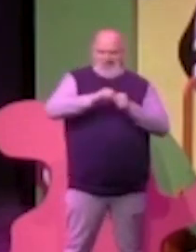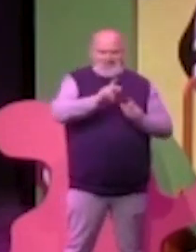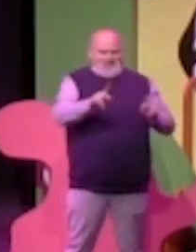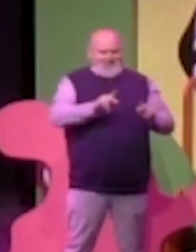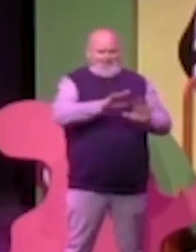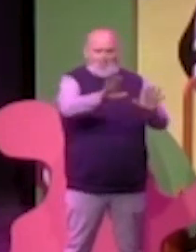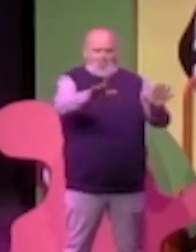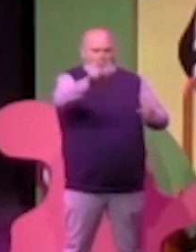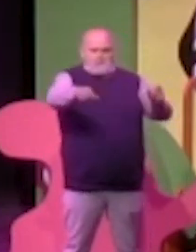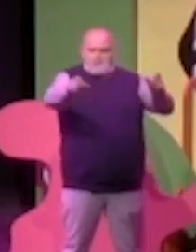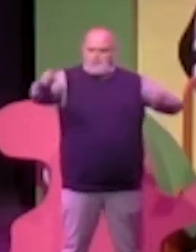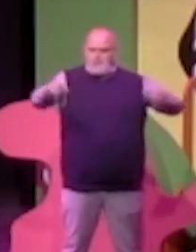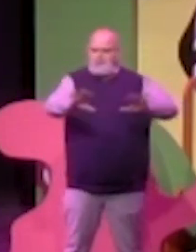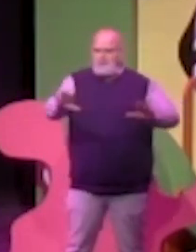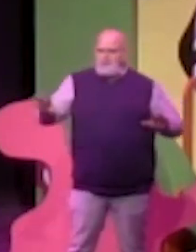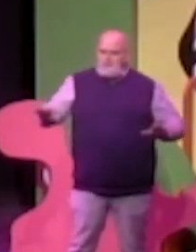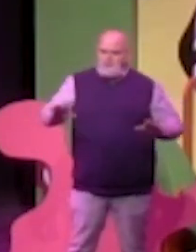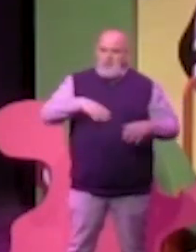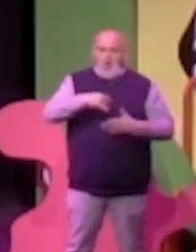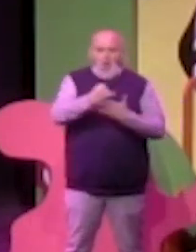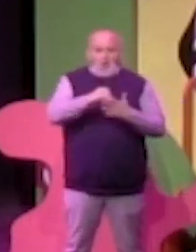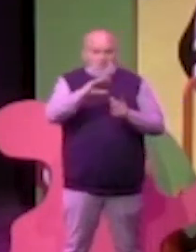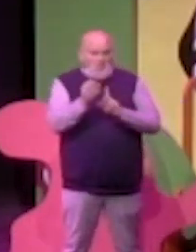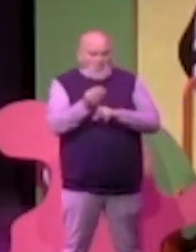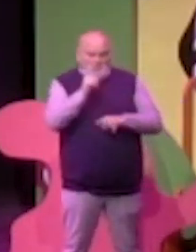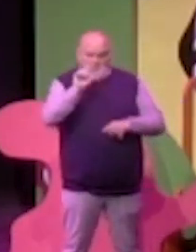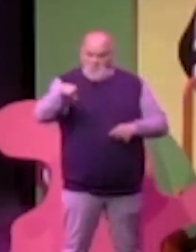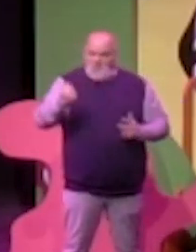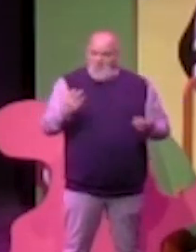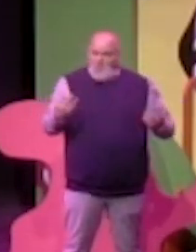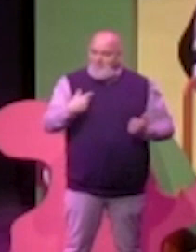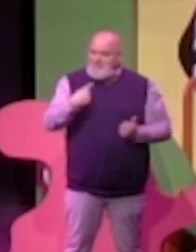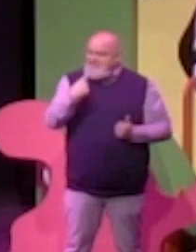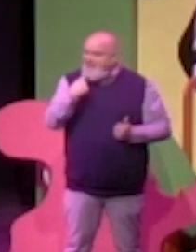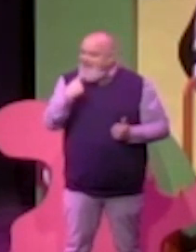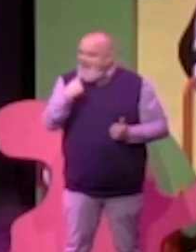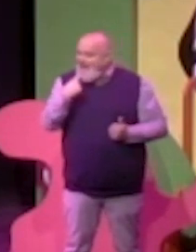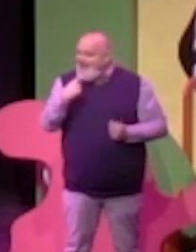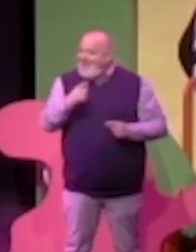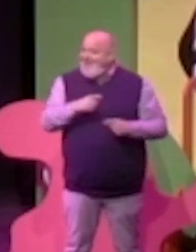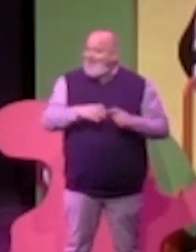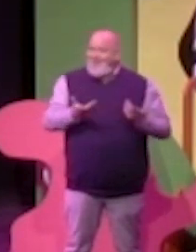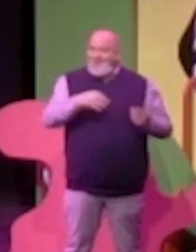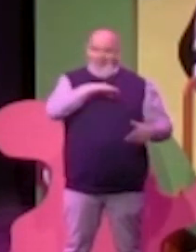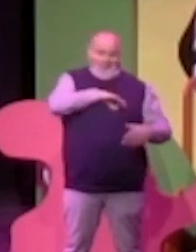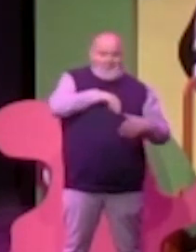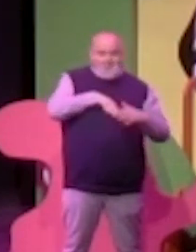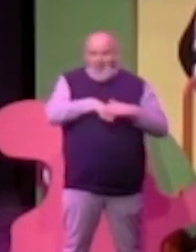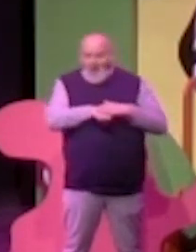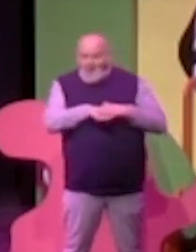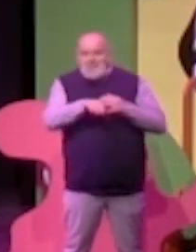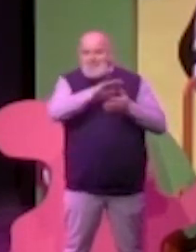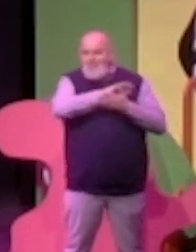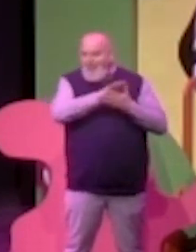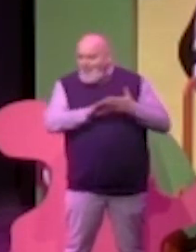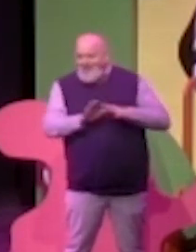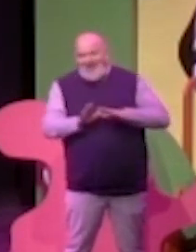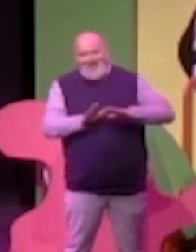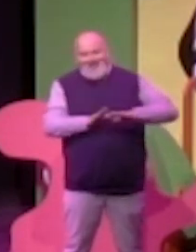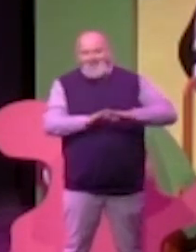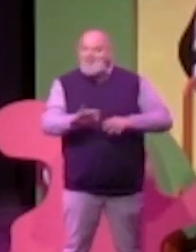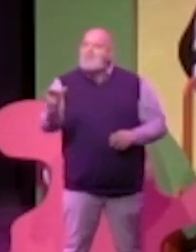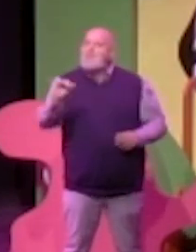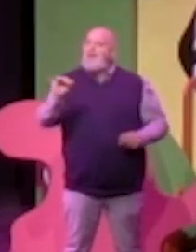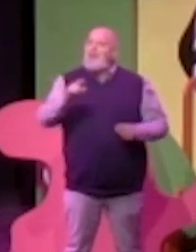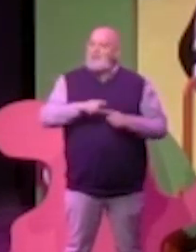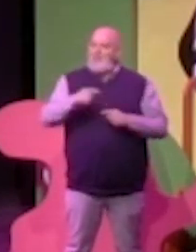that, for me, arts and culture is not only all the stuff that we say it is, these amazing benefits, we need access and da-da-da. It is also, as Favi